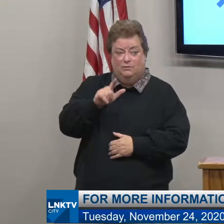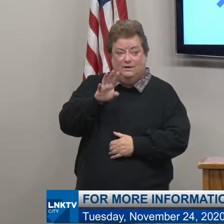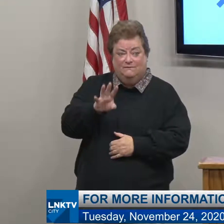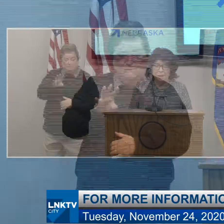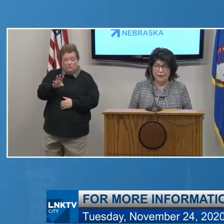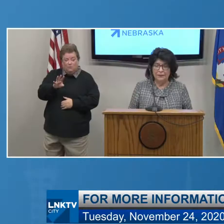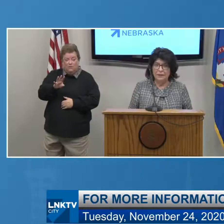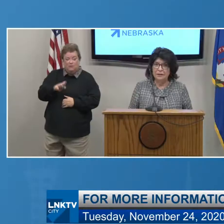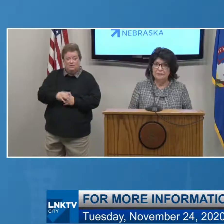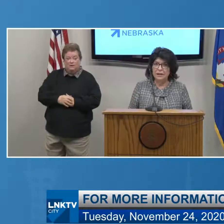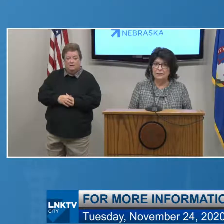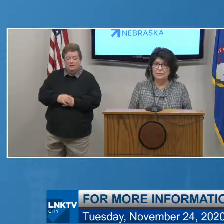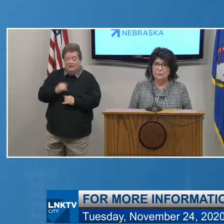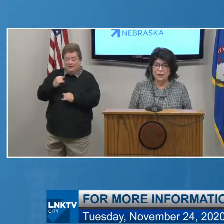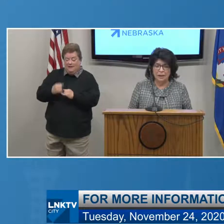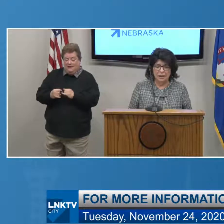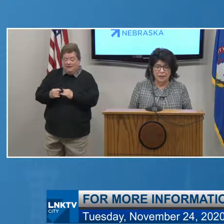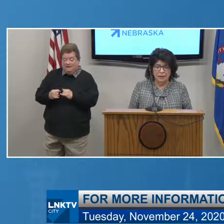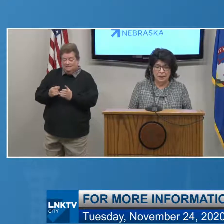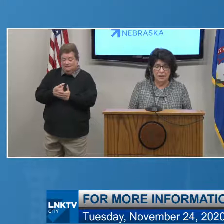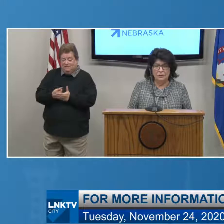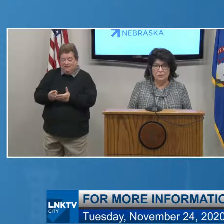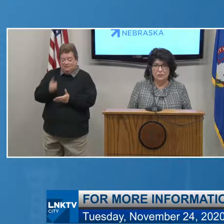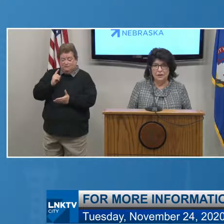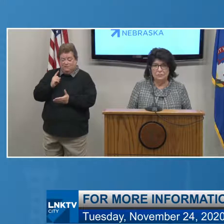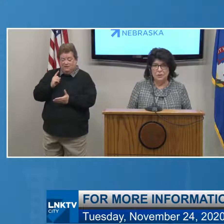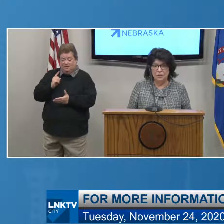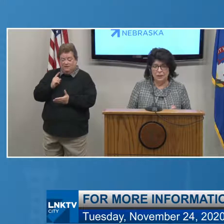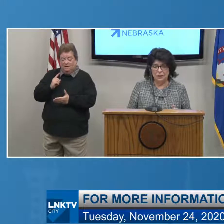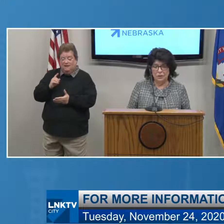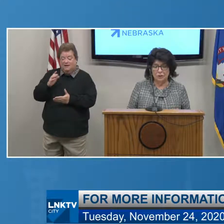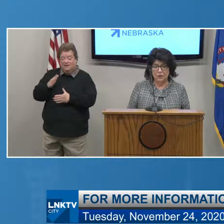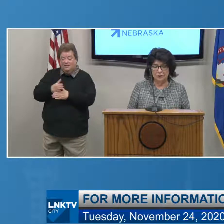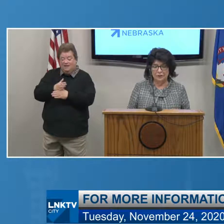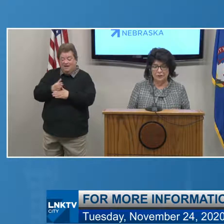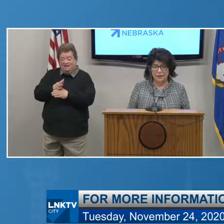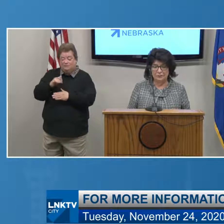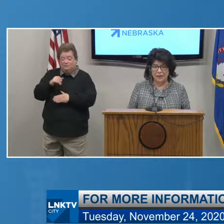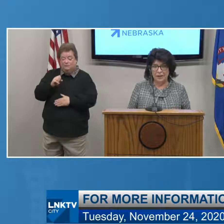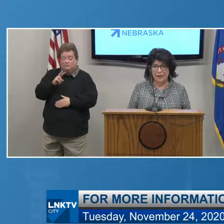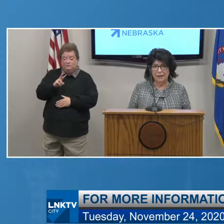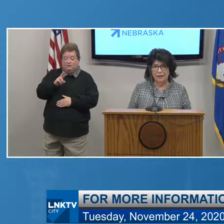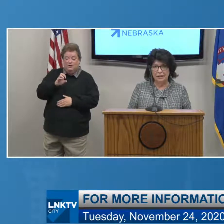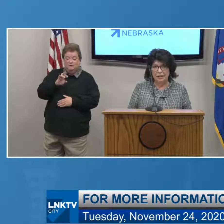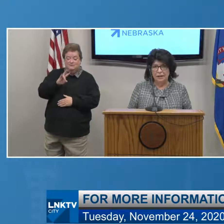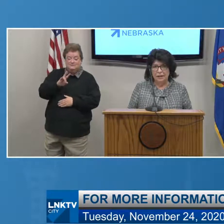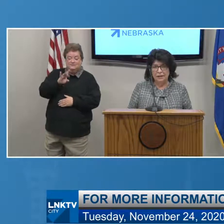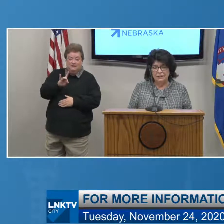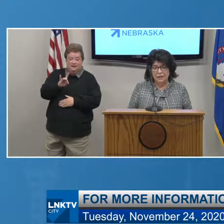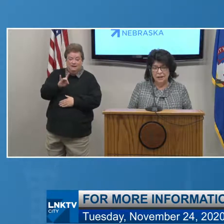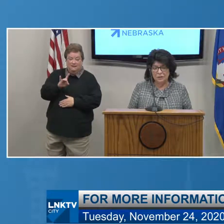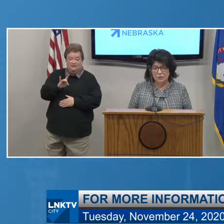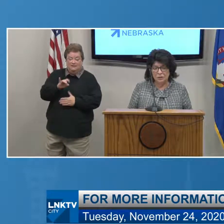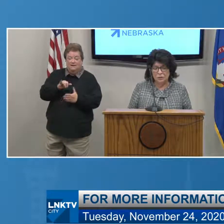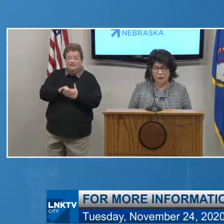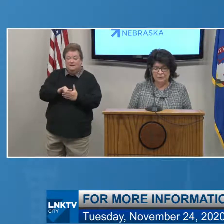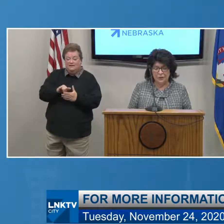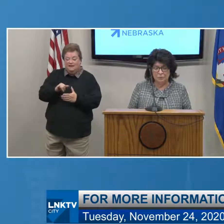124. At the end of last week, the average was up to 278. That's